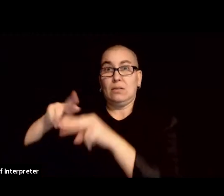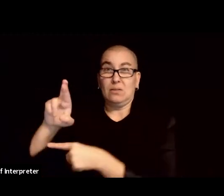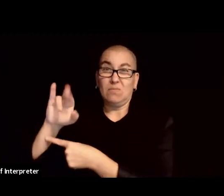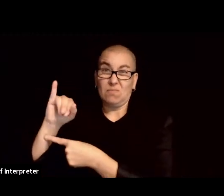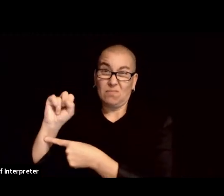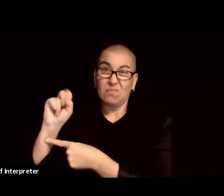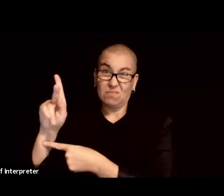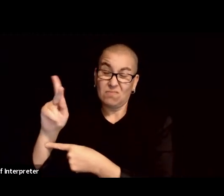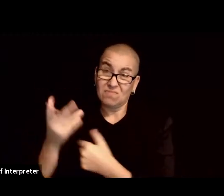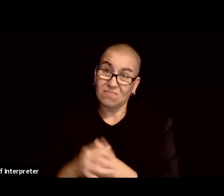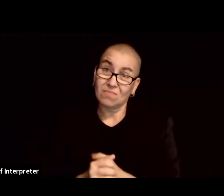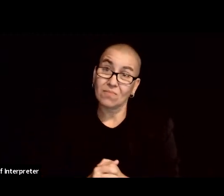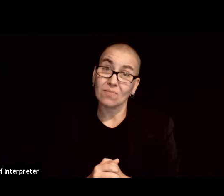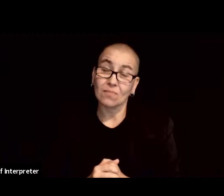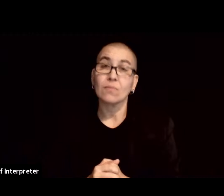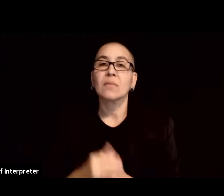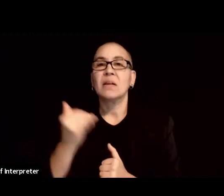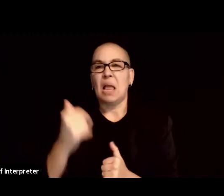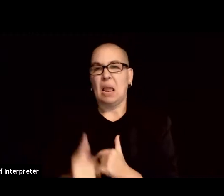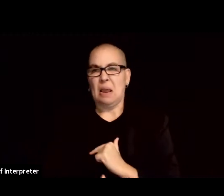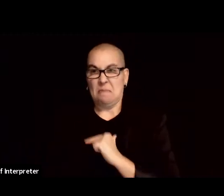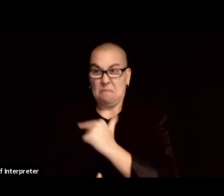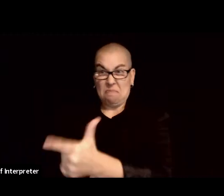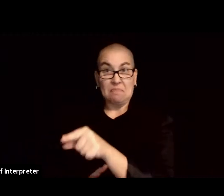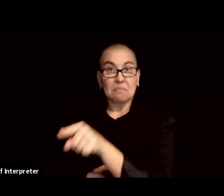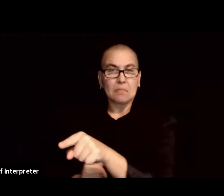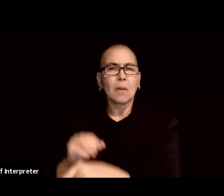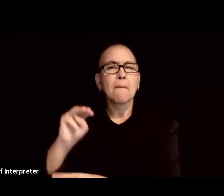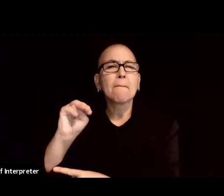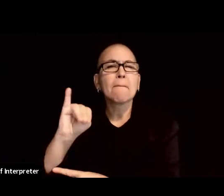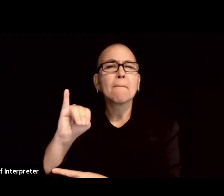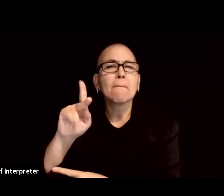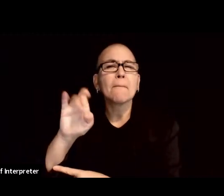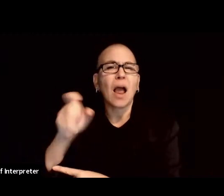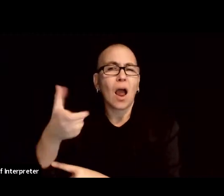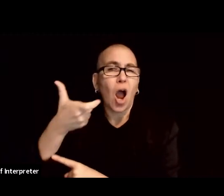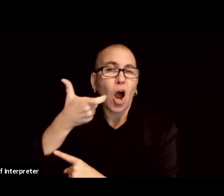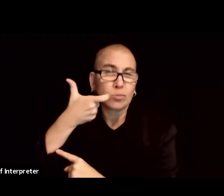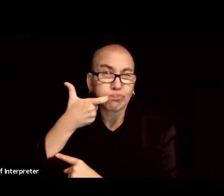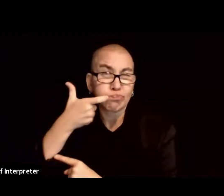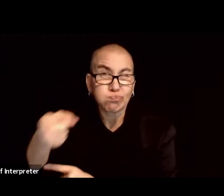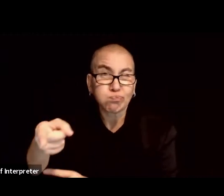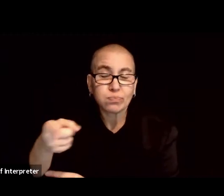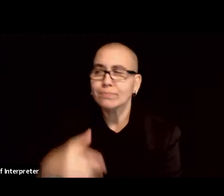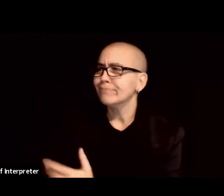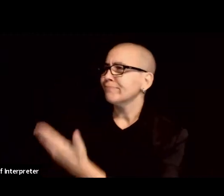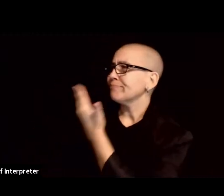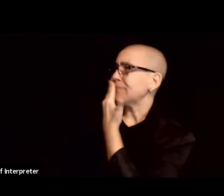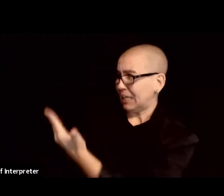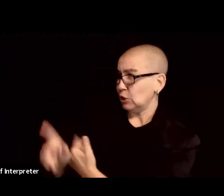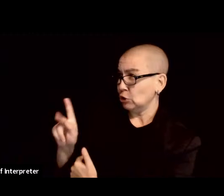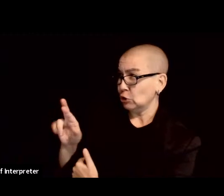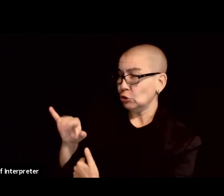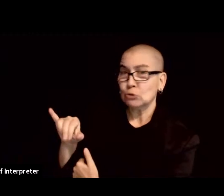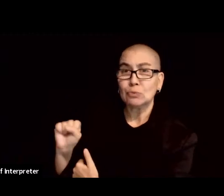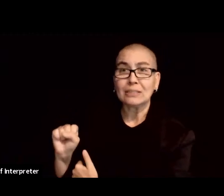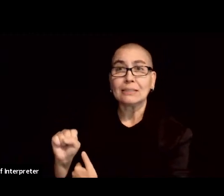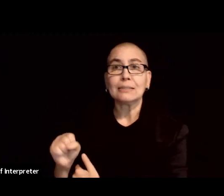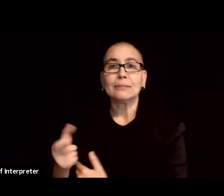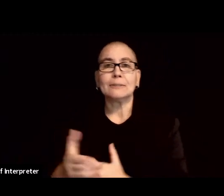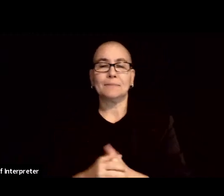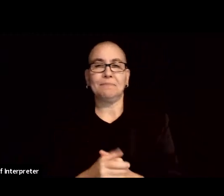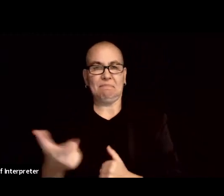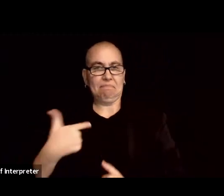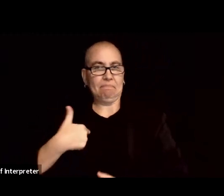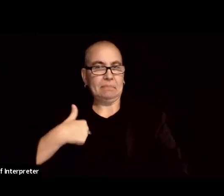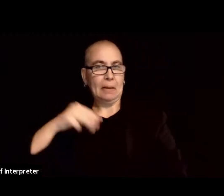to Mike. Thanks, Chris. Operator, we're ready to take questions. As a reminder, To ask a question, you